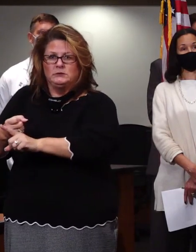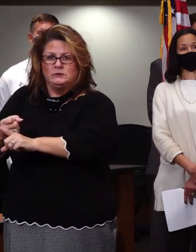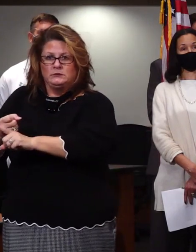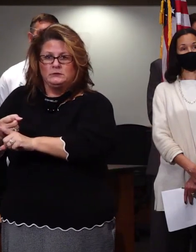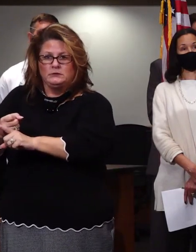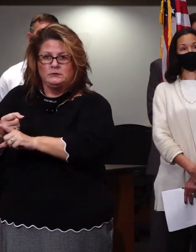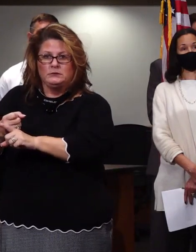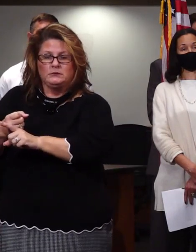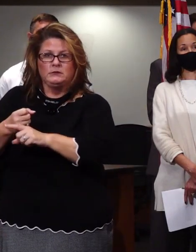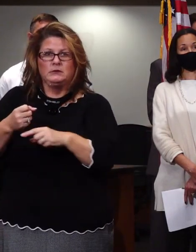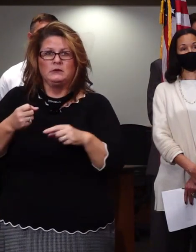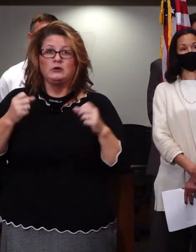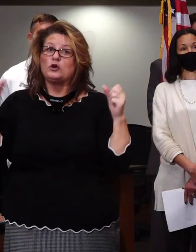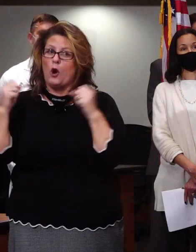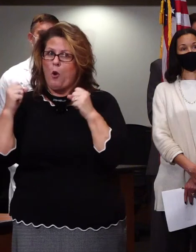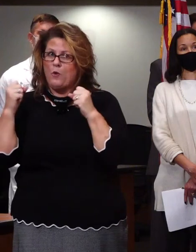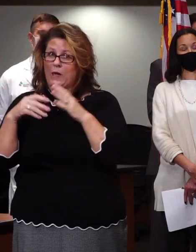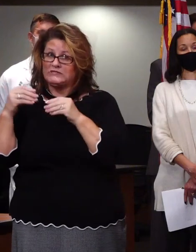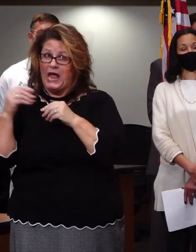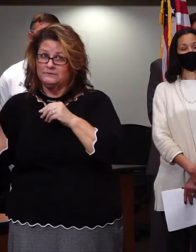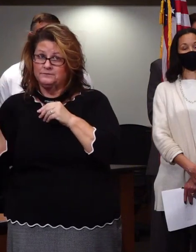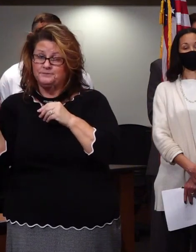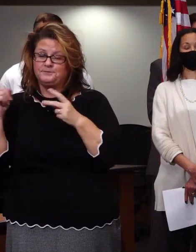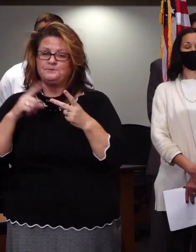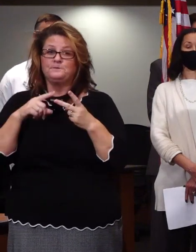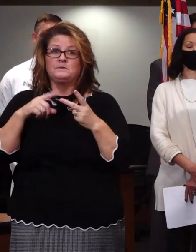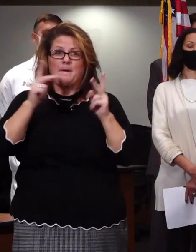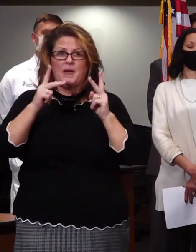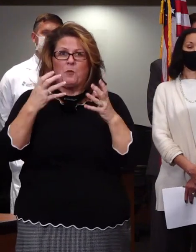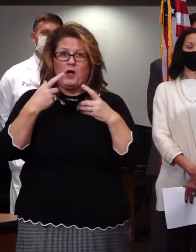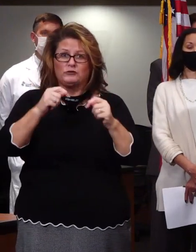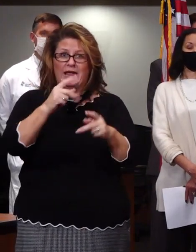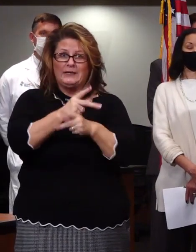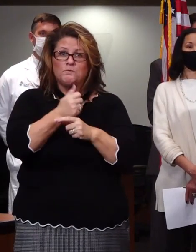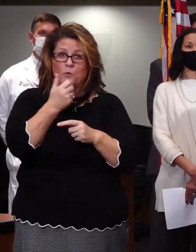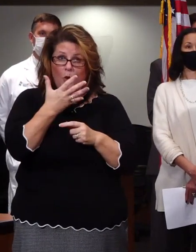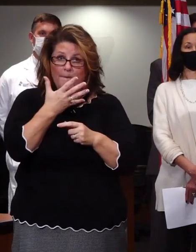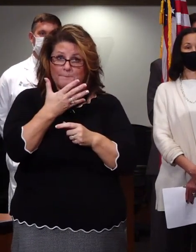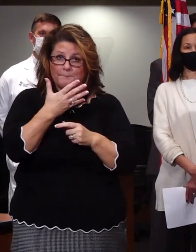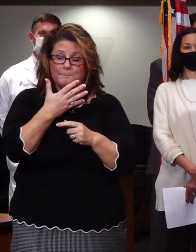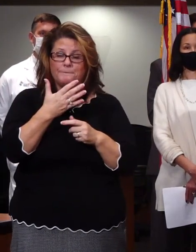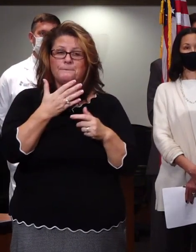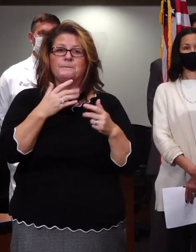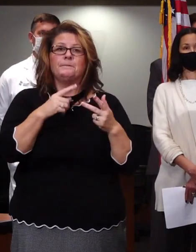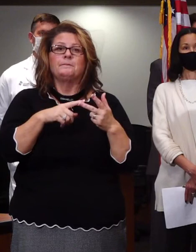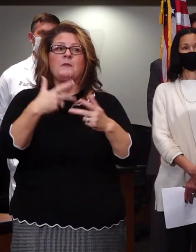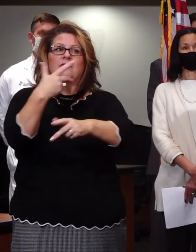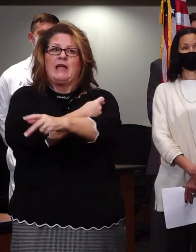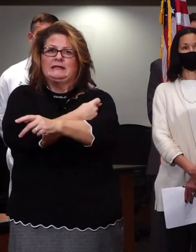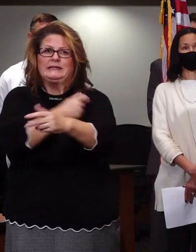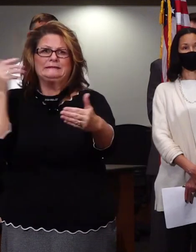getting colder. That's going to result in more people being together, close together. Also, we're at a moment where we're about to get the